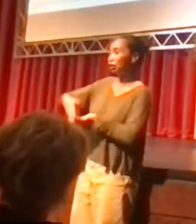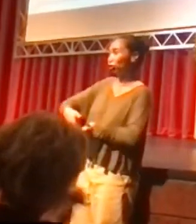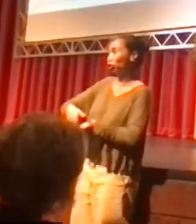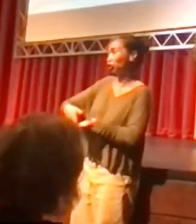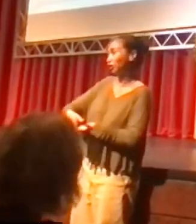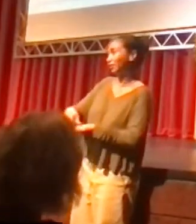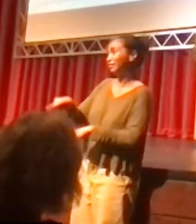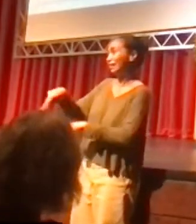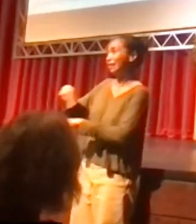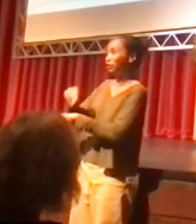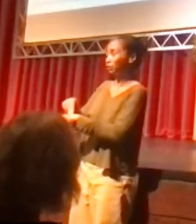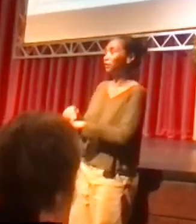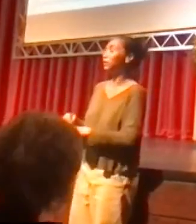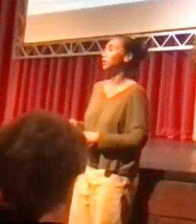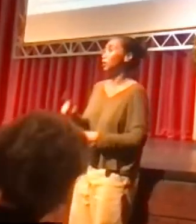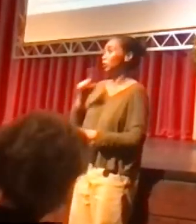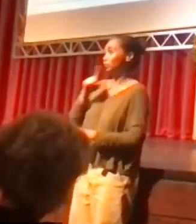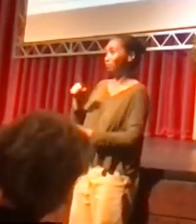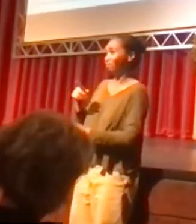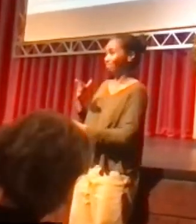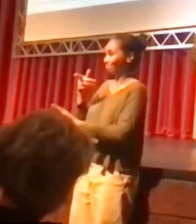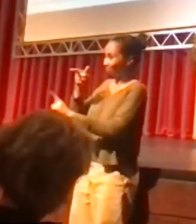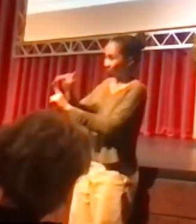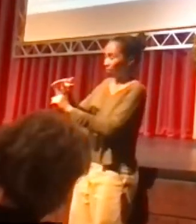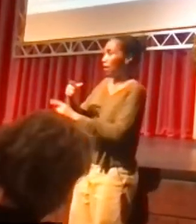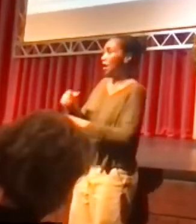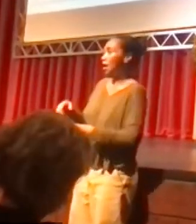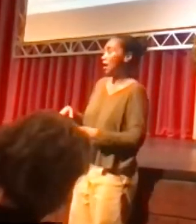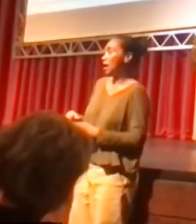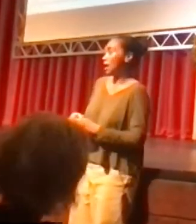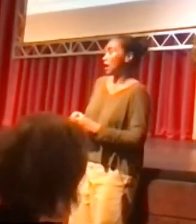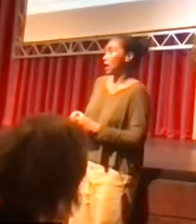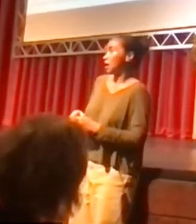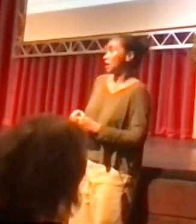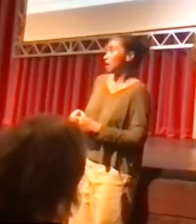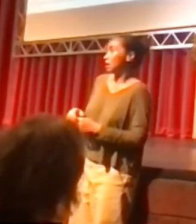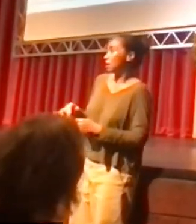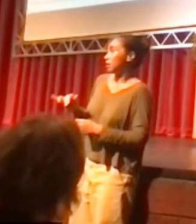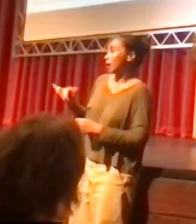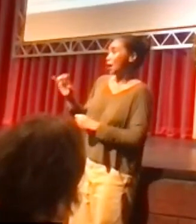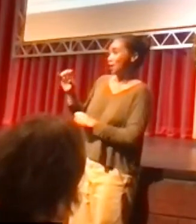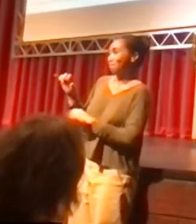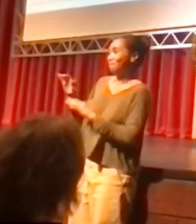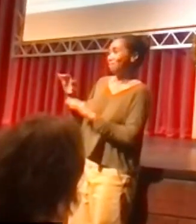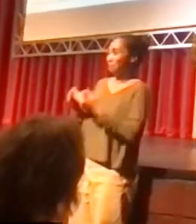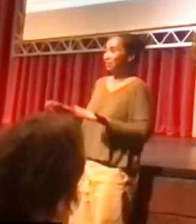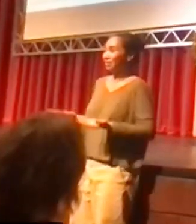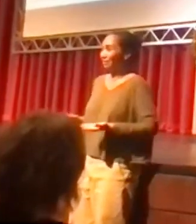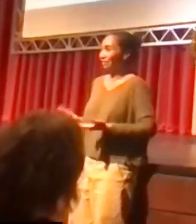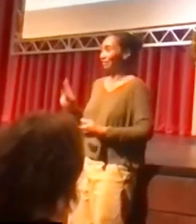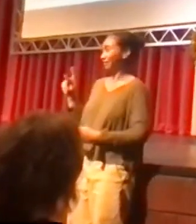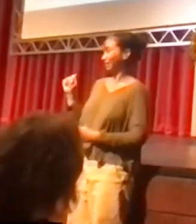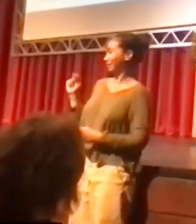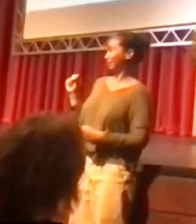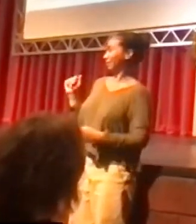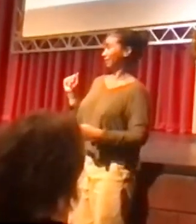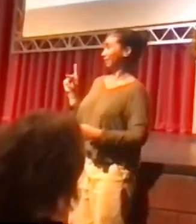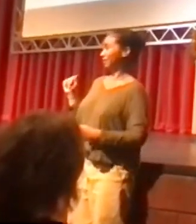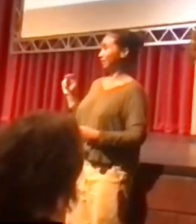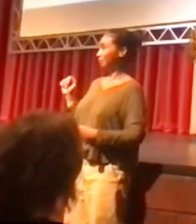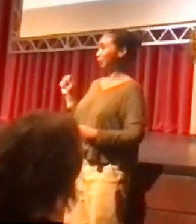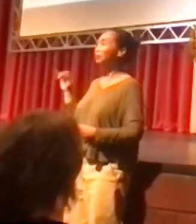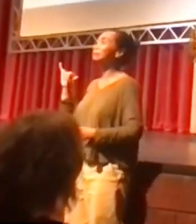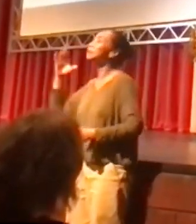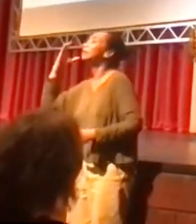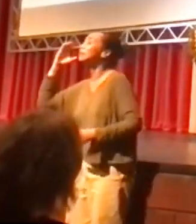nations, in particular, are like our ohana here, Kānaka Maoli, our